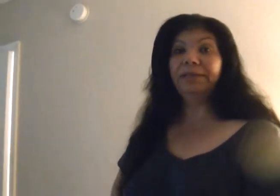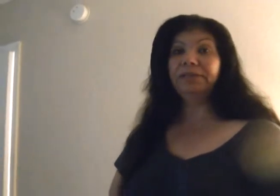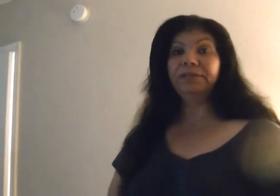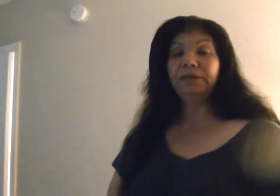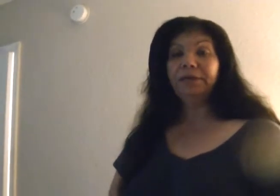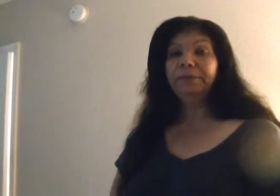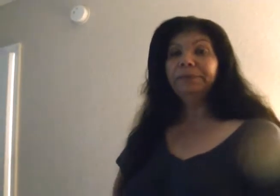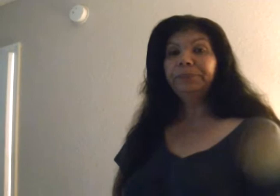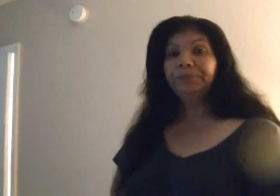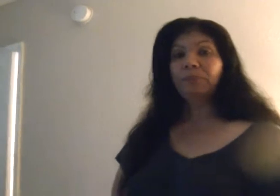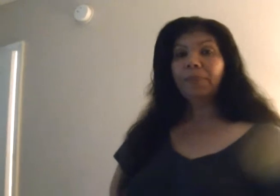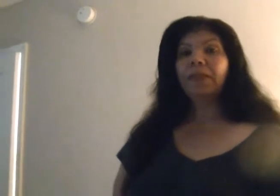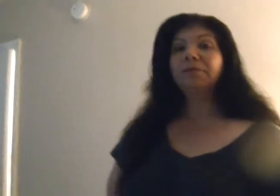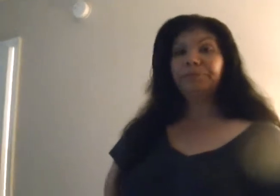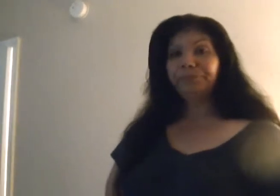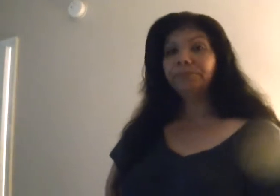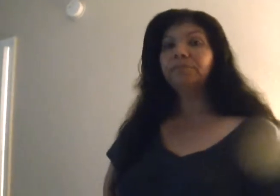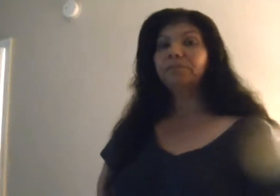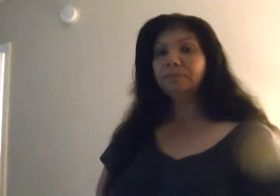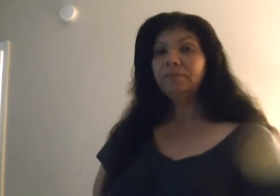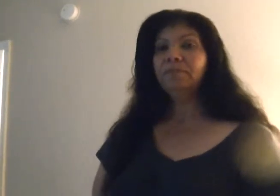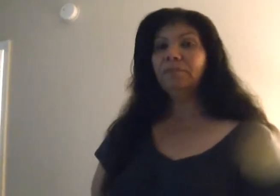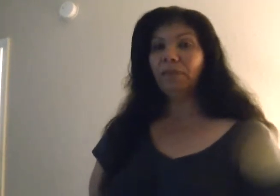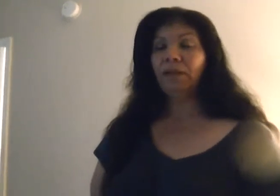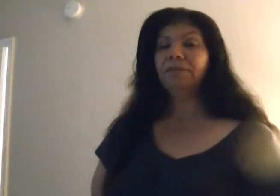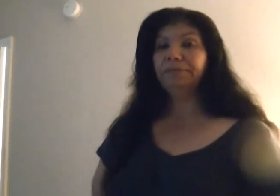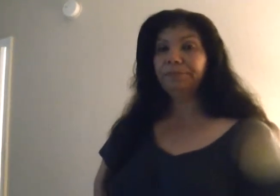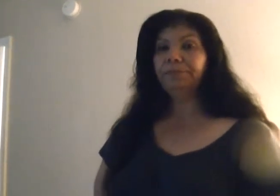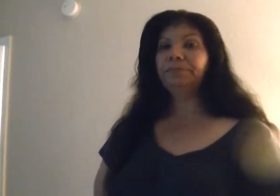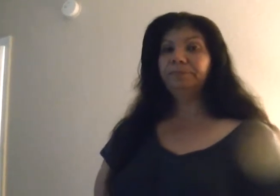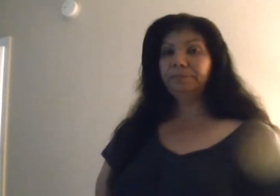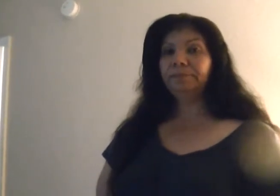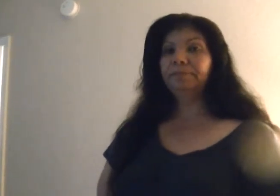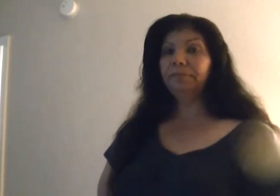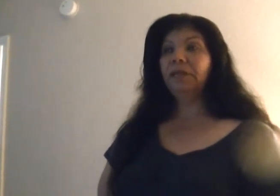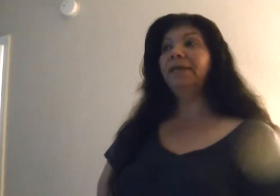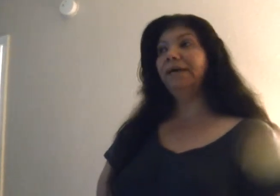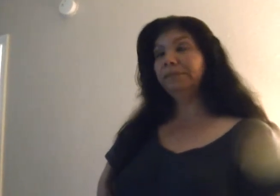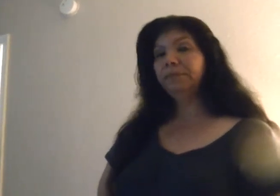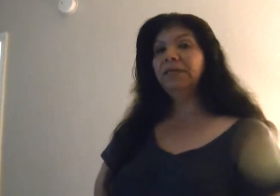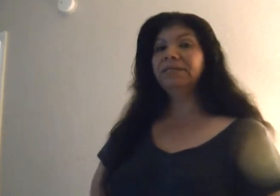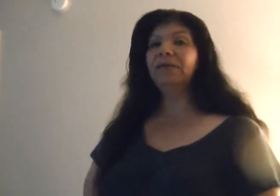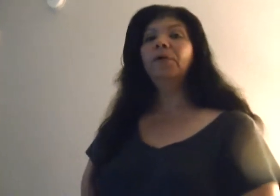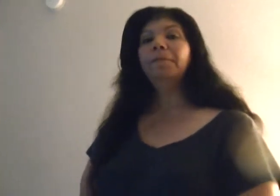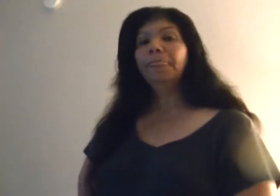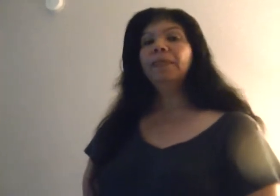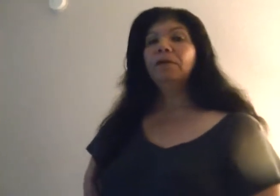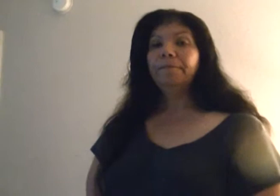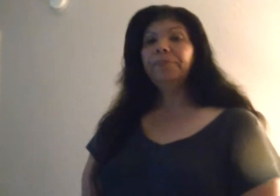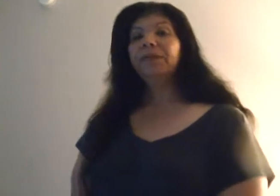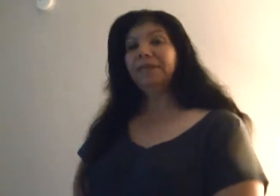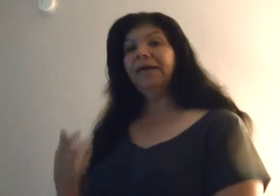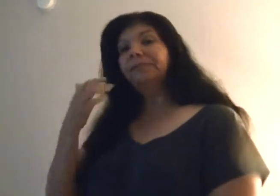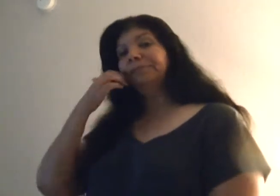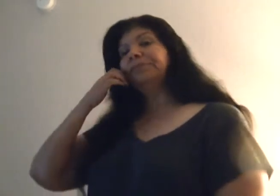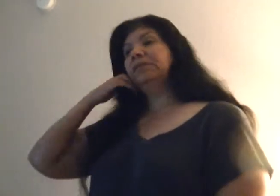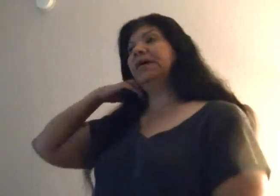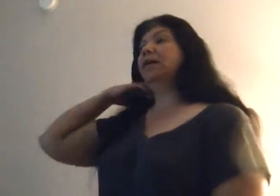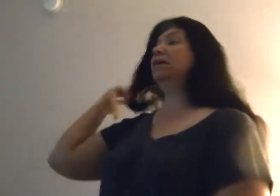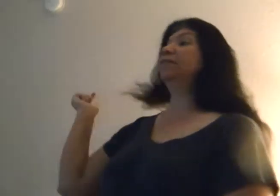but people who keep going off that cliff, they get outside of the fellowship of God and they get lukewarm in that area. And God is calling them back to fellowship. Yeah, and if you